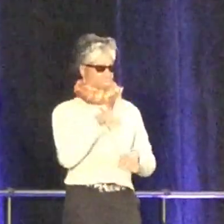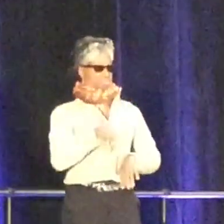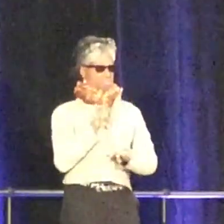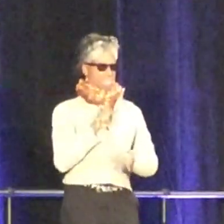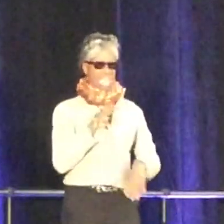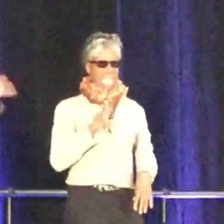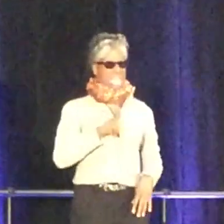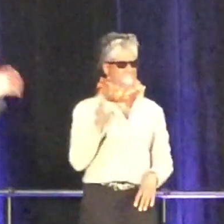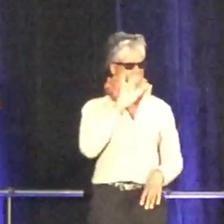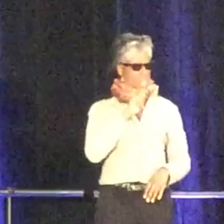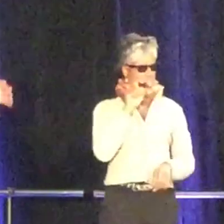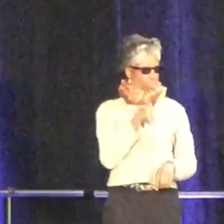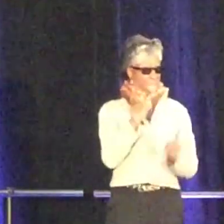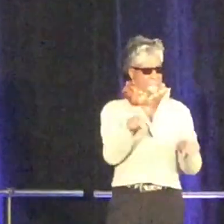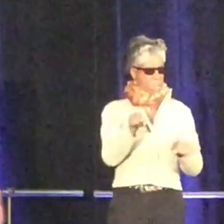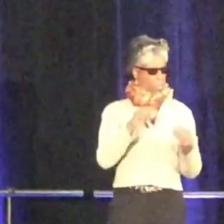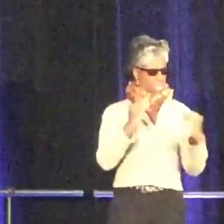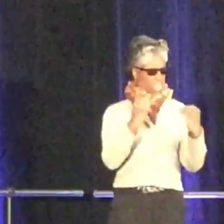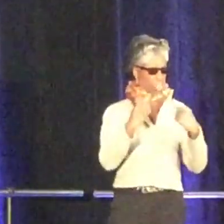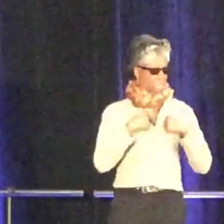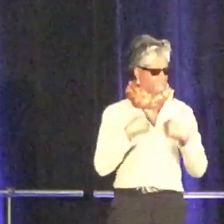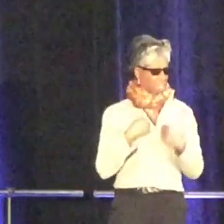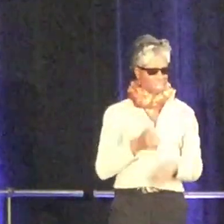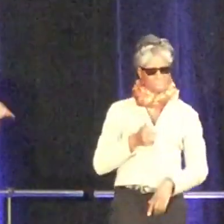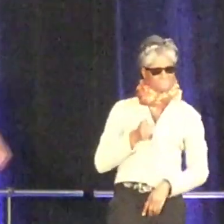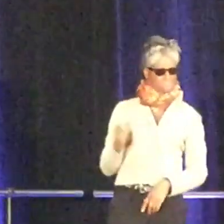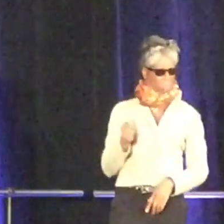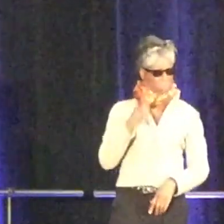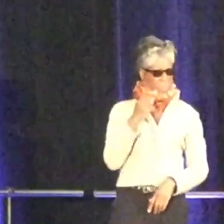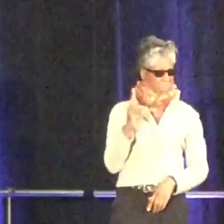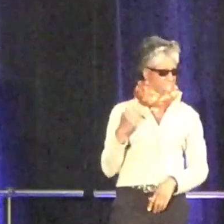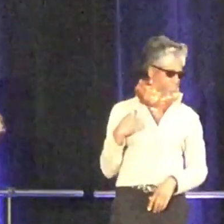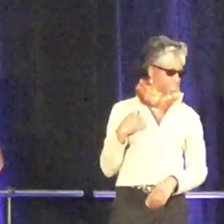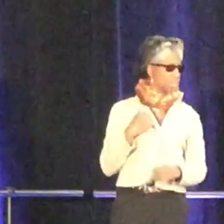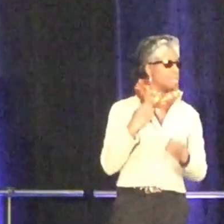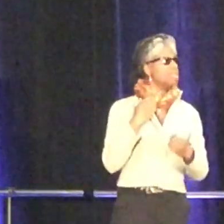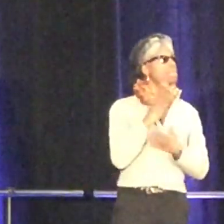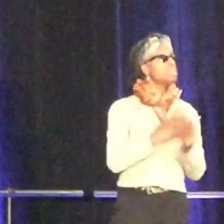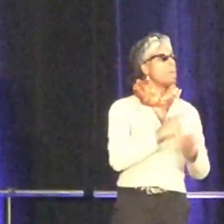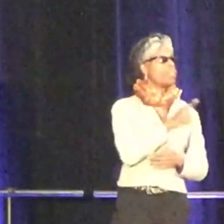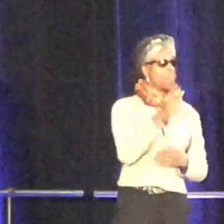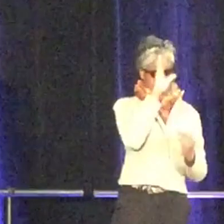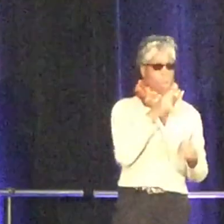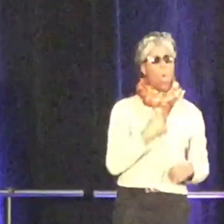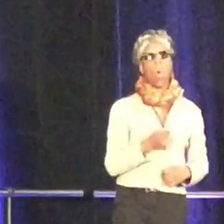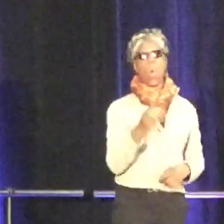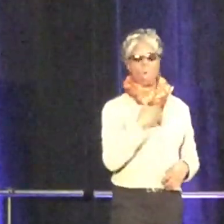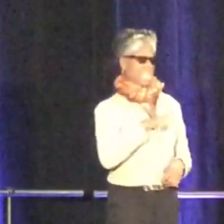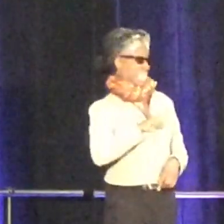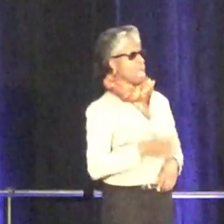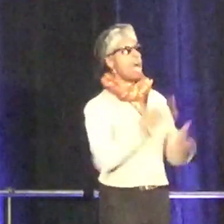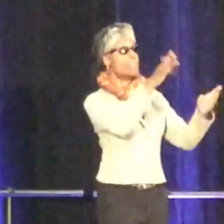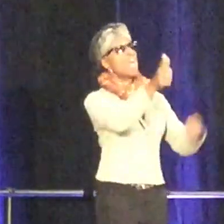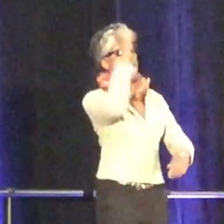at me like, he don't look like he should be giving me this information. In fact, you wait for me to say, I got some DVDs to sell you out the trunk of